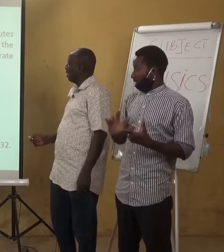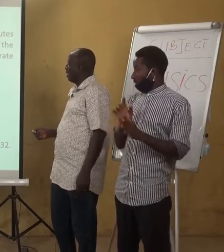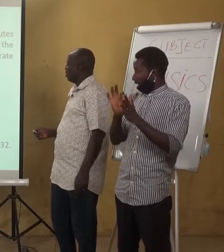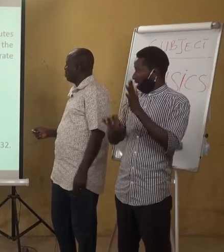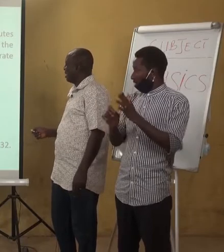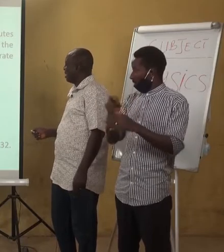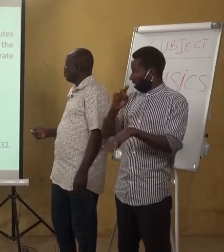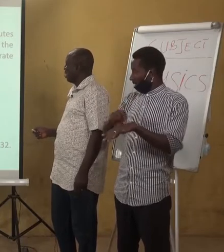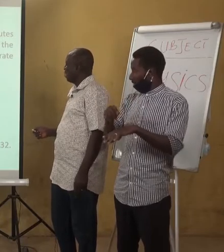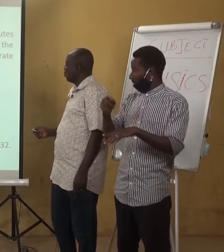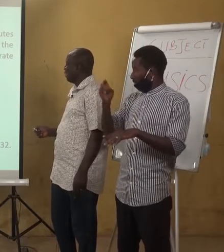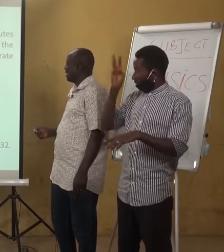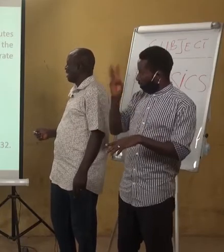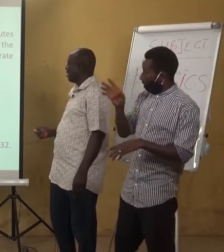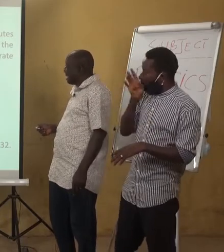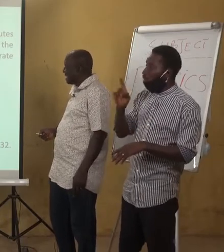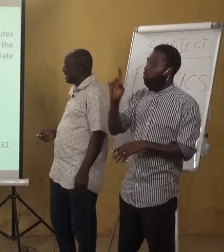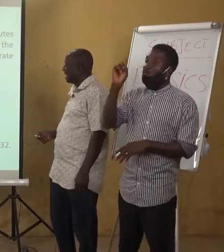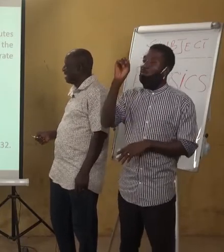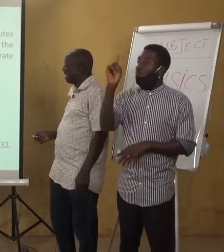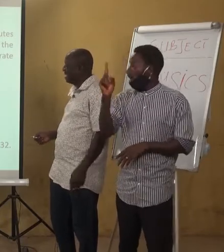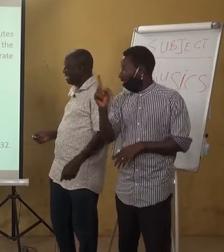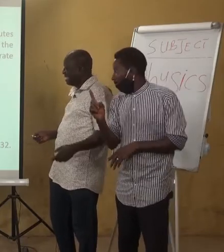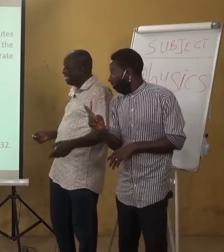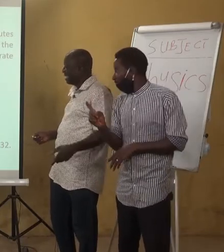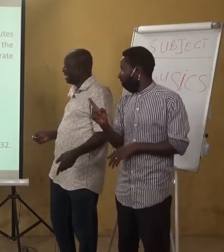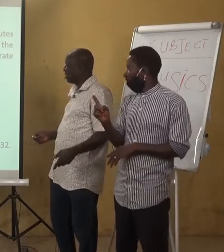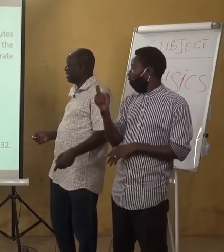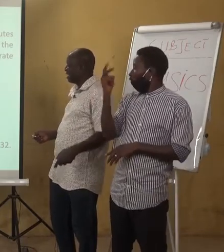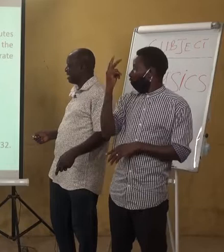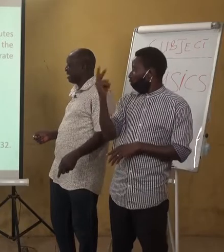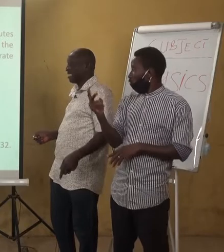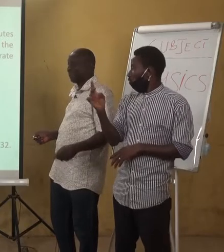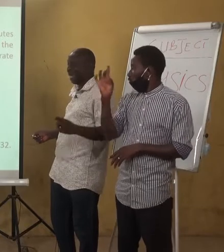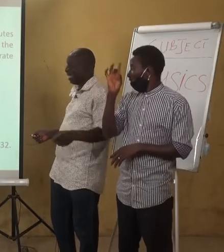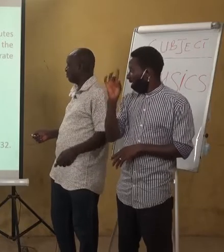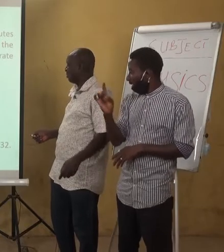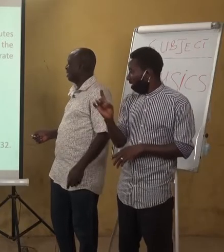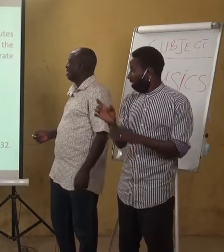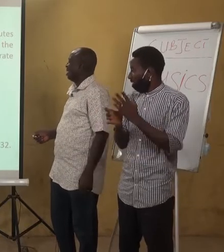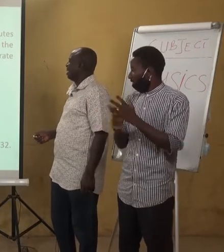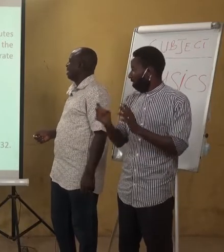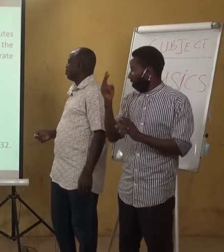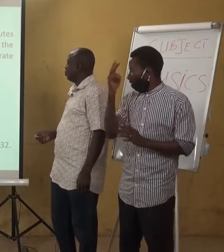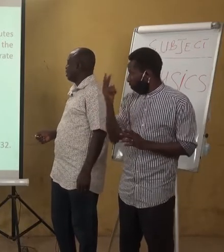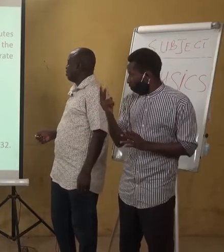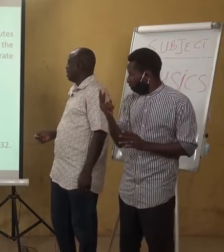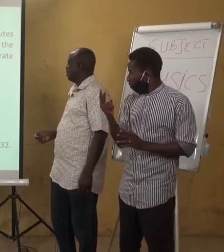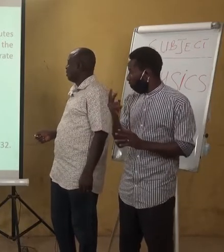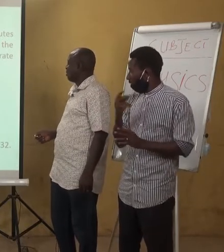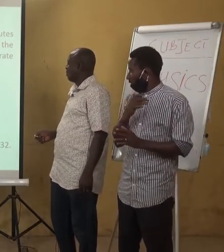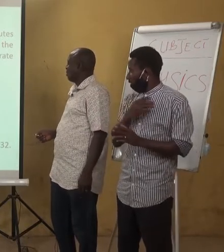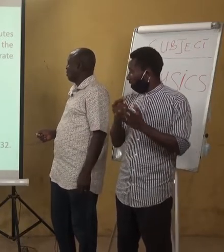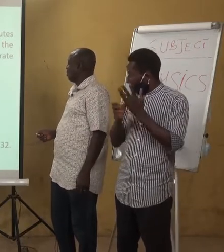to, which means this 128 now has again decayed or disintegrated by half. So it will